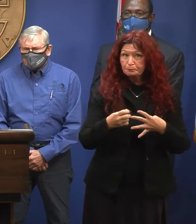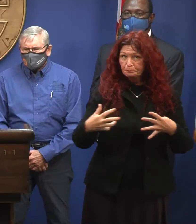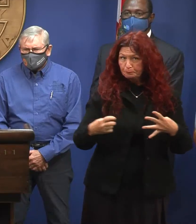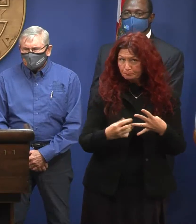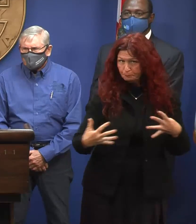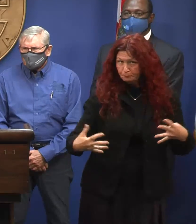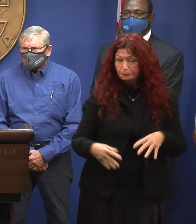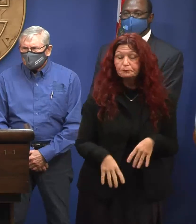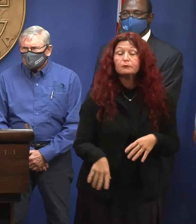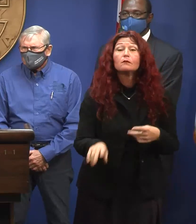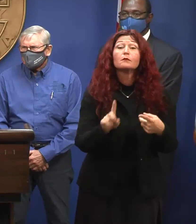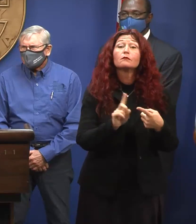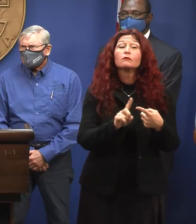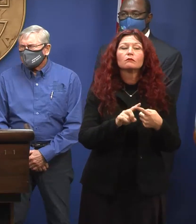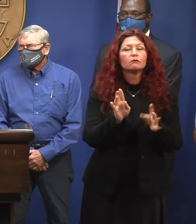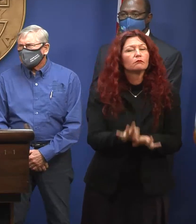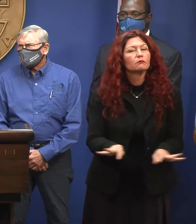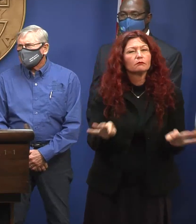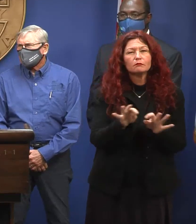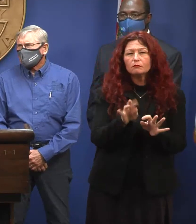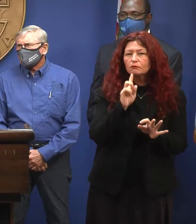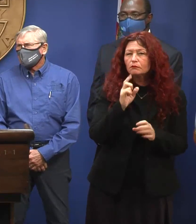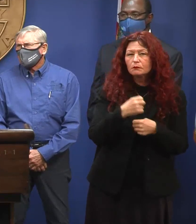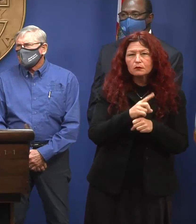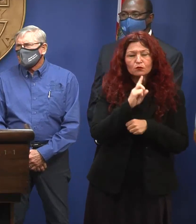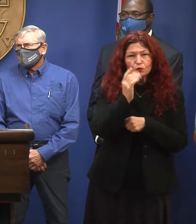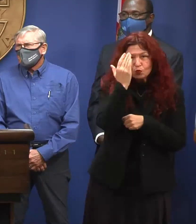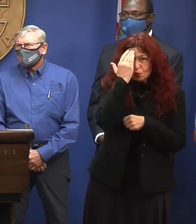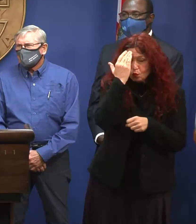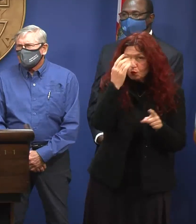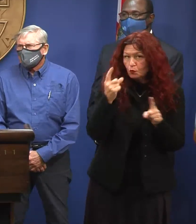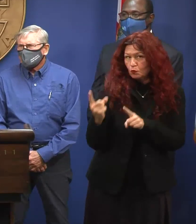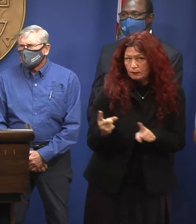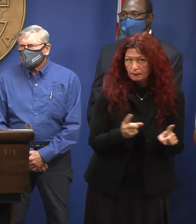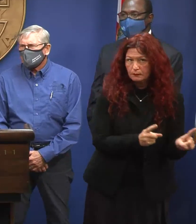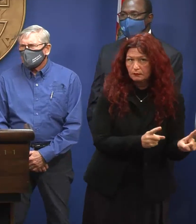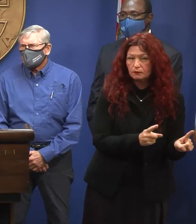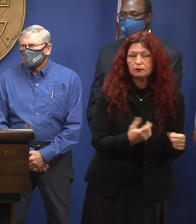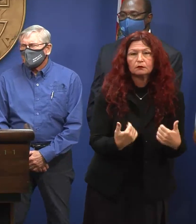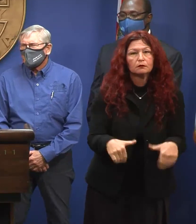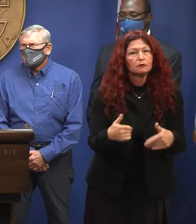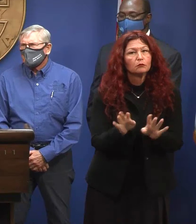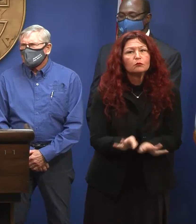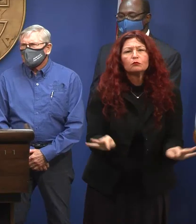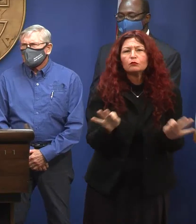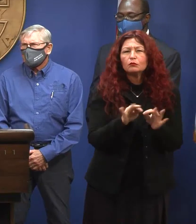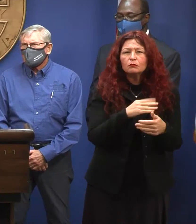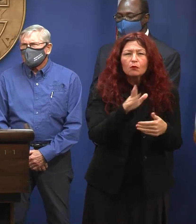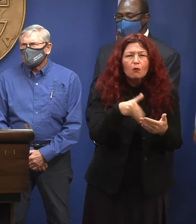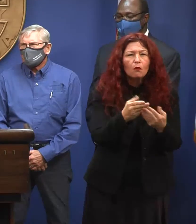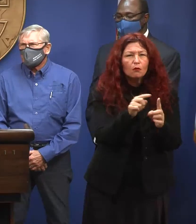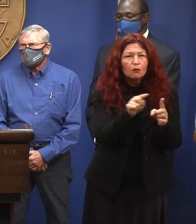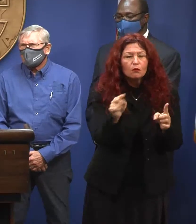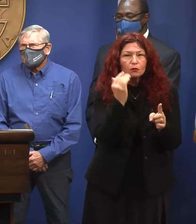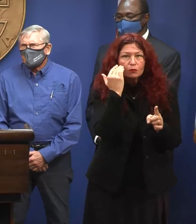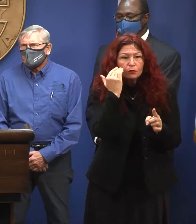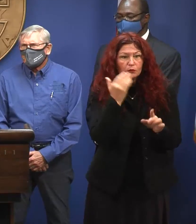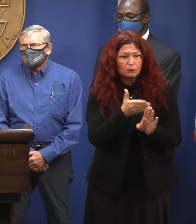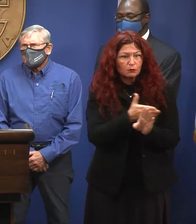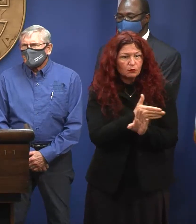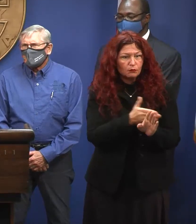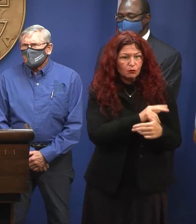to stay informed. I cannot emphasize enough how important it is for everyone to stay informed before, during,